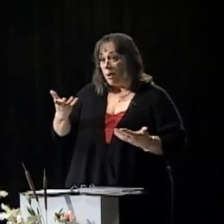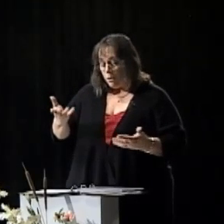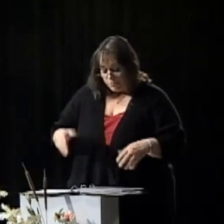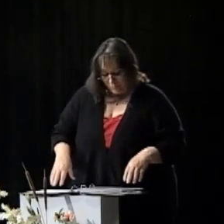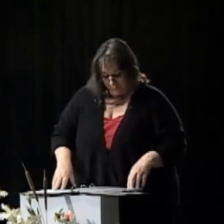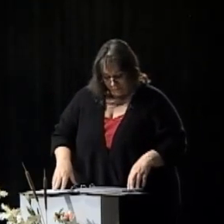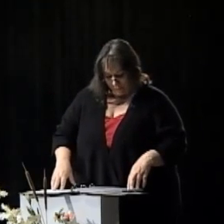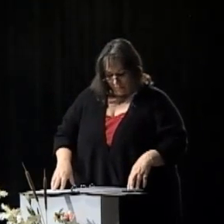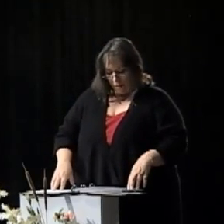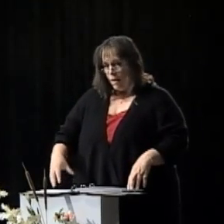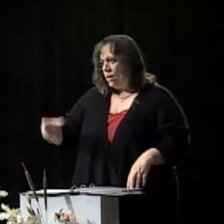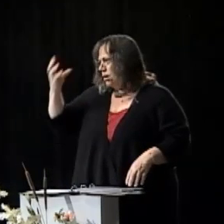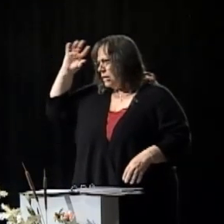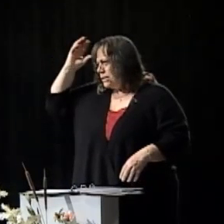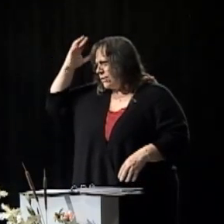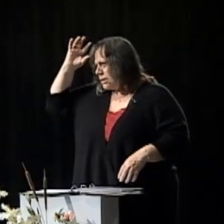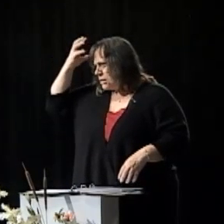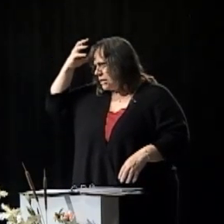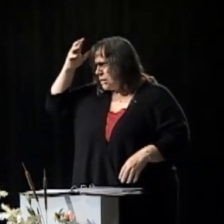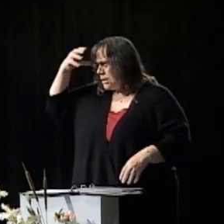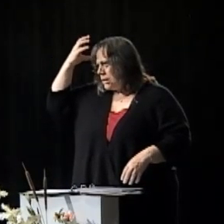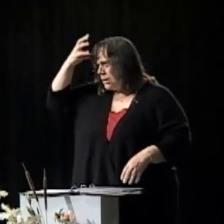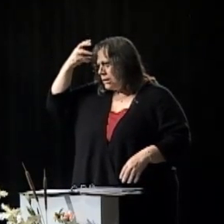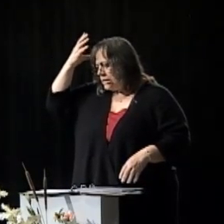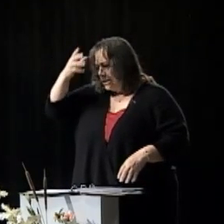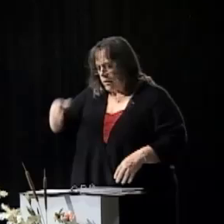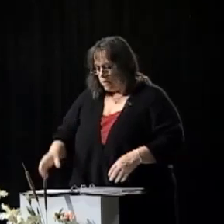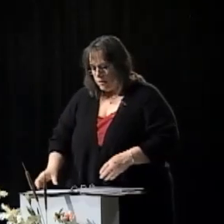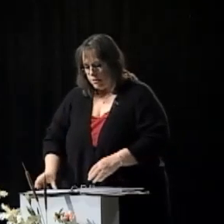out. Feeling dizzy.